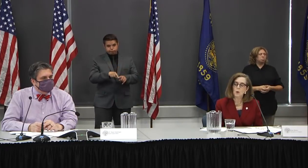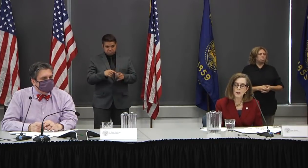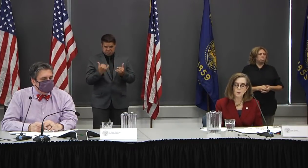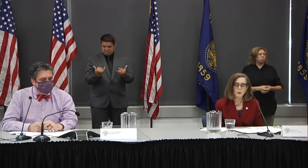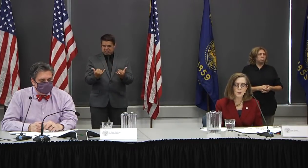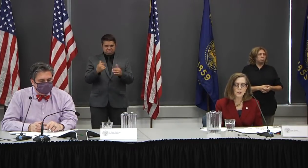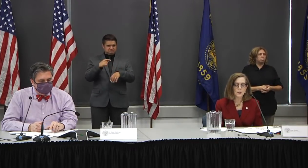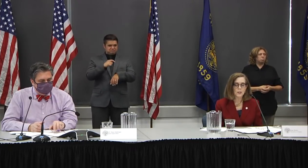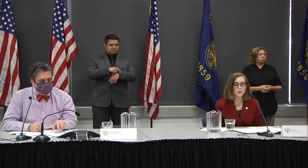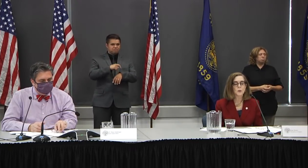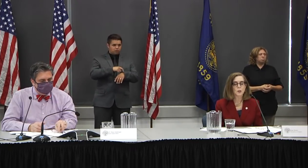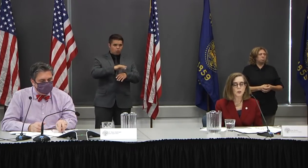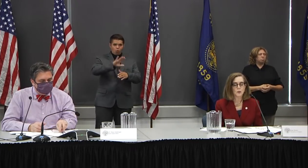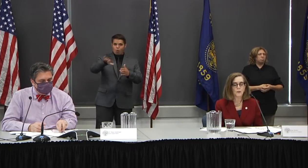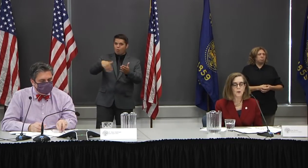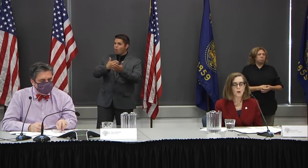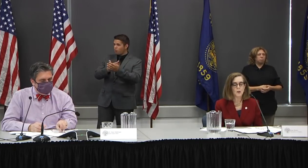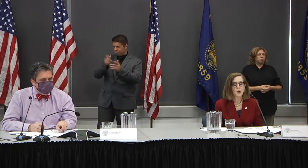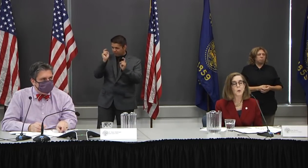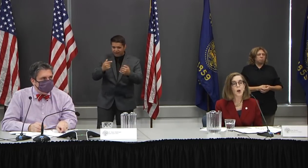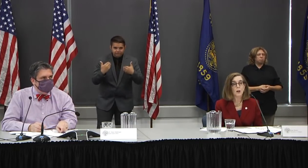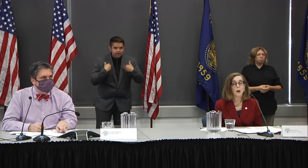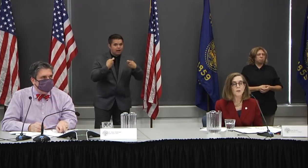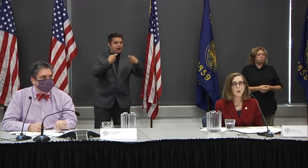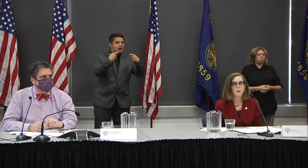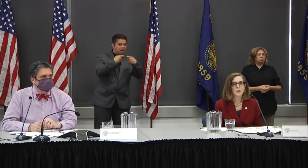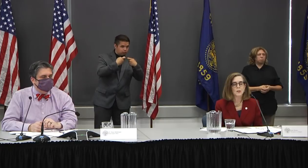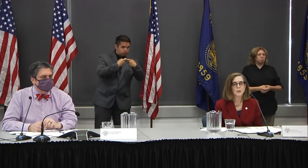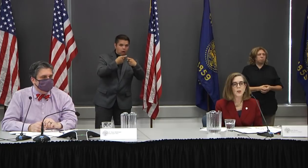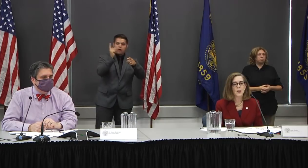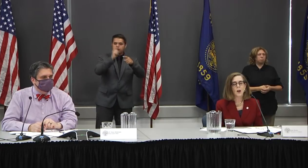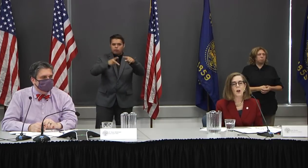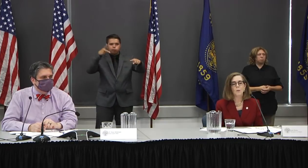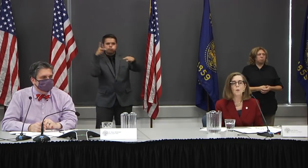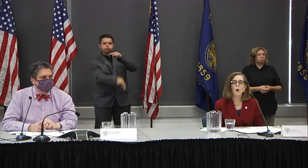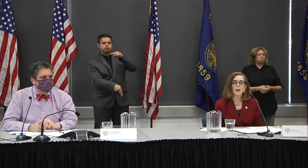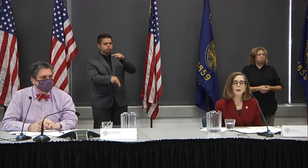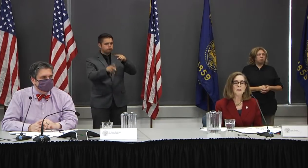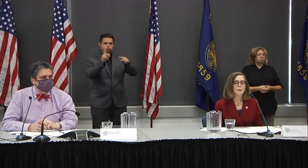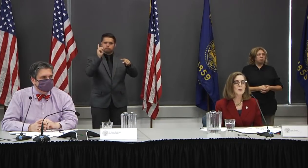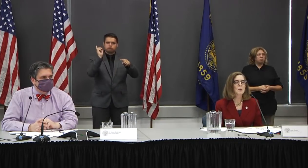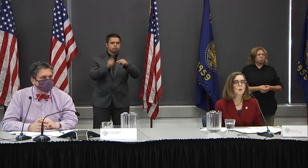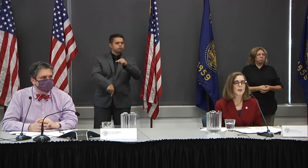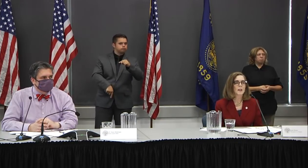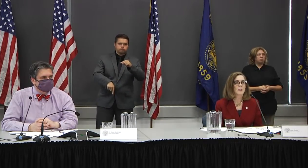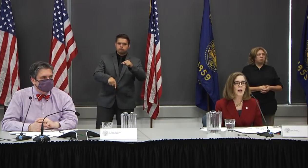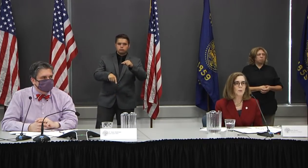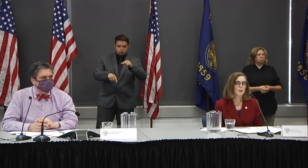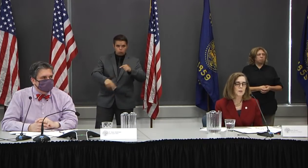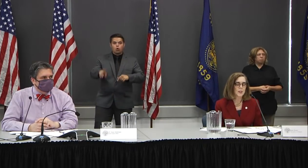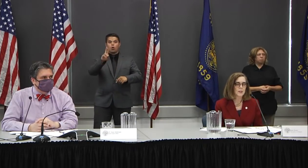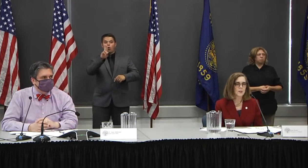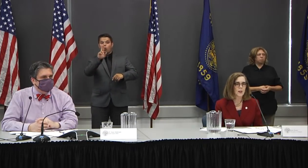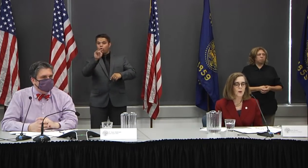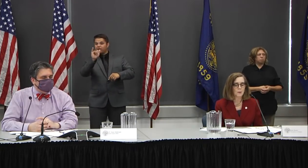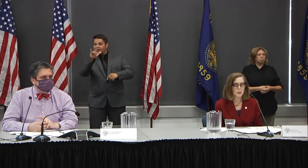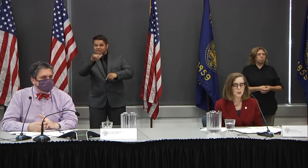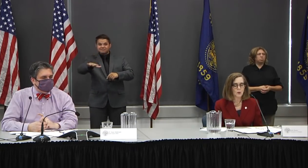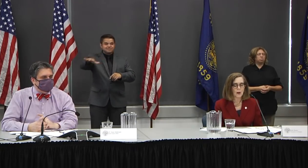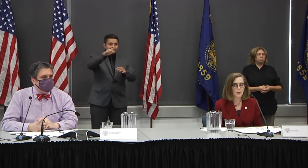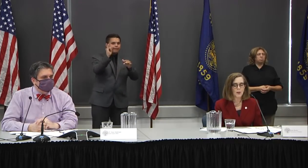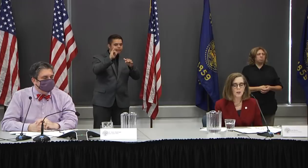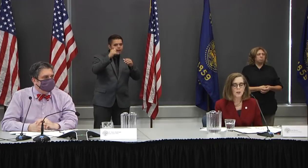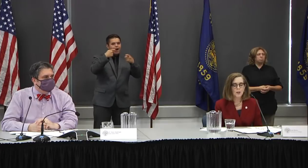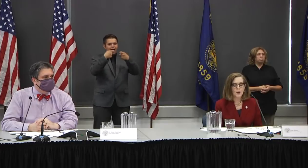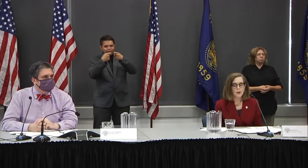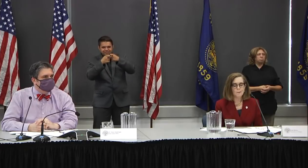have been working with utilities to ensure that there are no cutoff notices. We've been working collaboratively is how I would